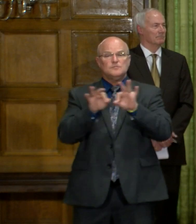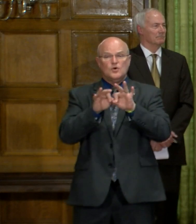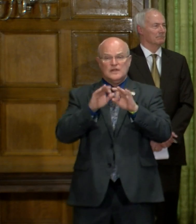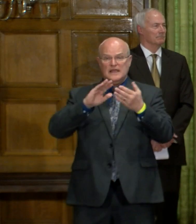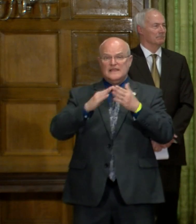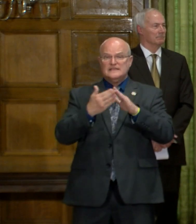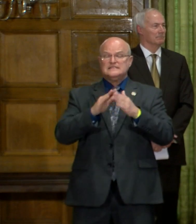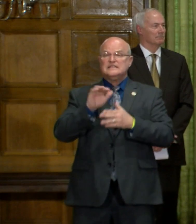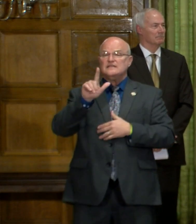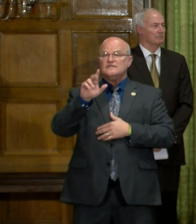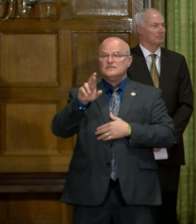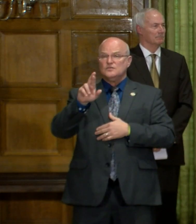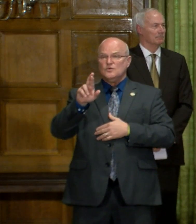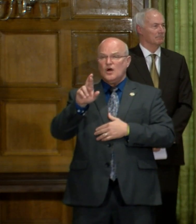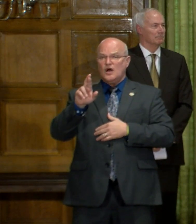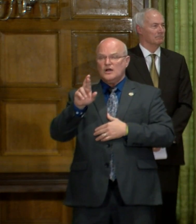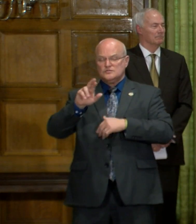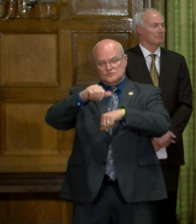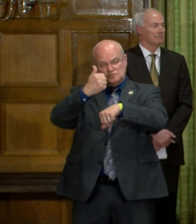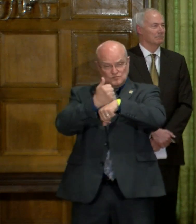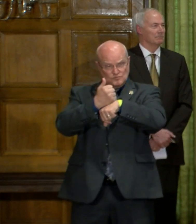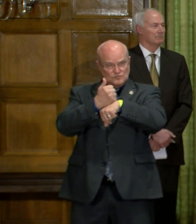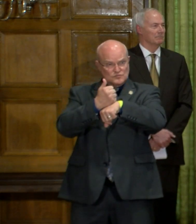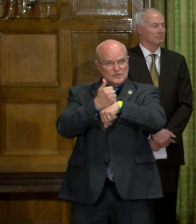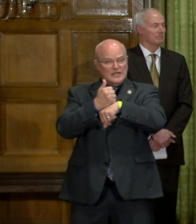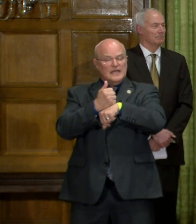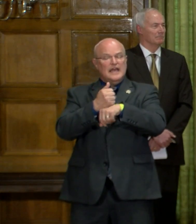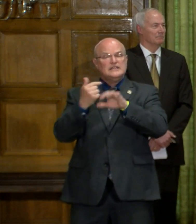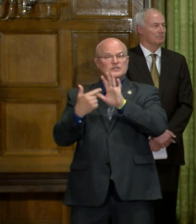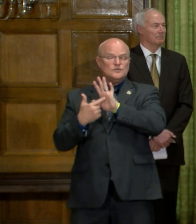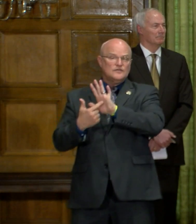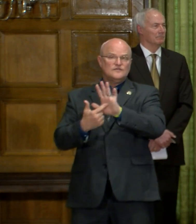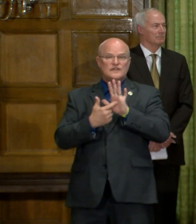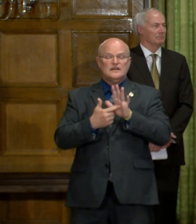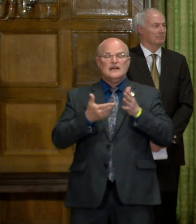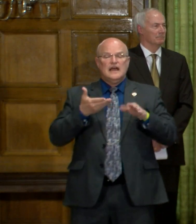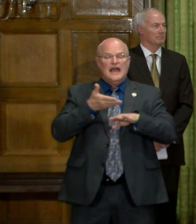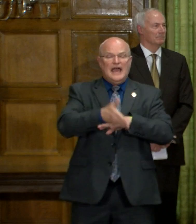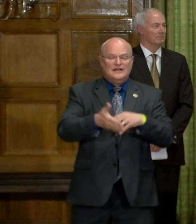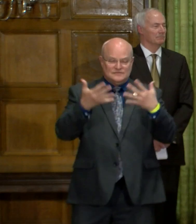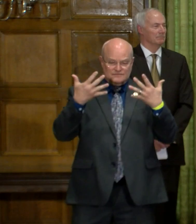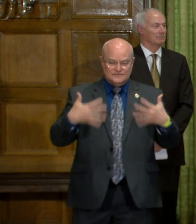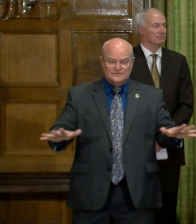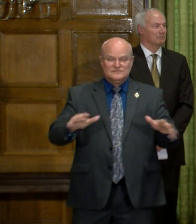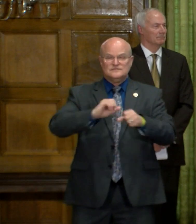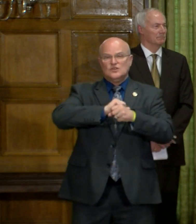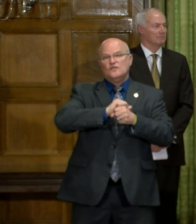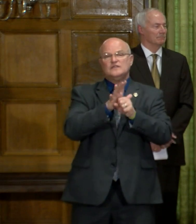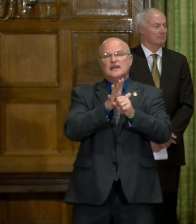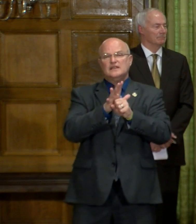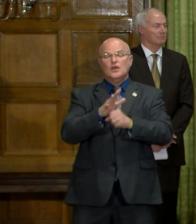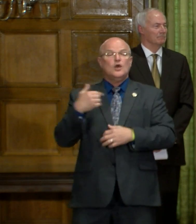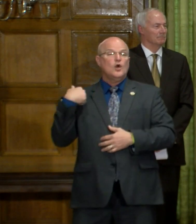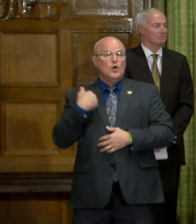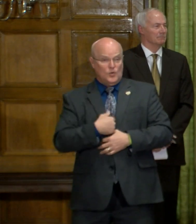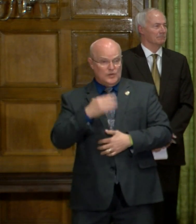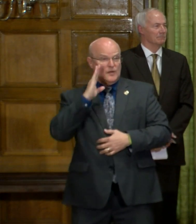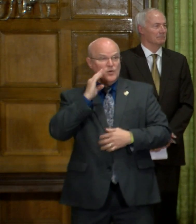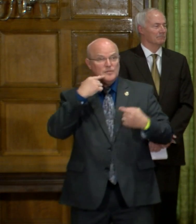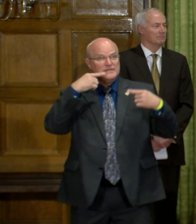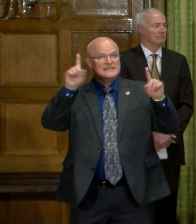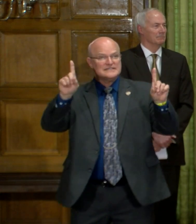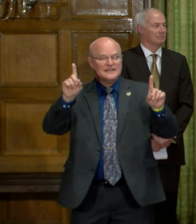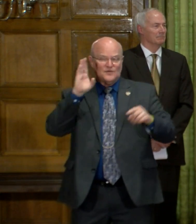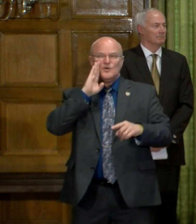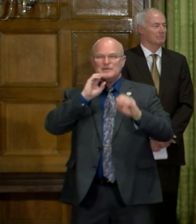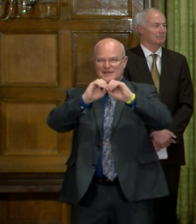Rock works to reset, to restore, and to rebuild after COVID-19, because we will get through this, it will be a